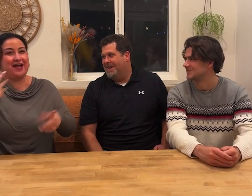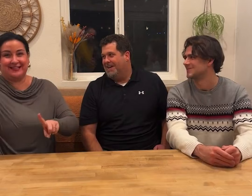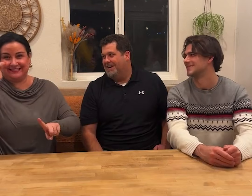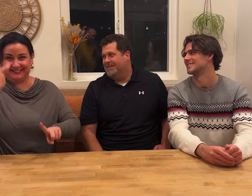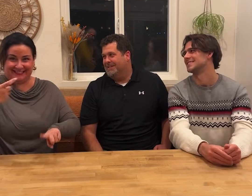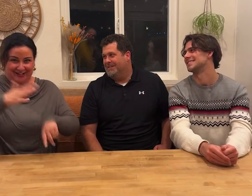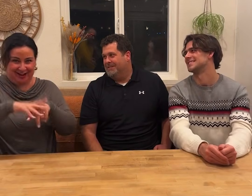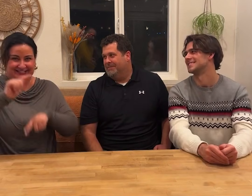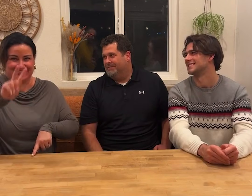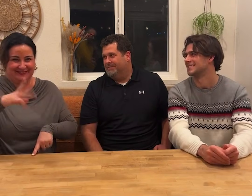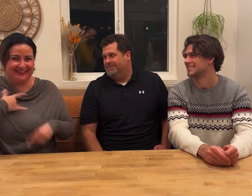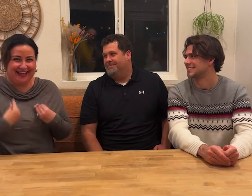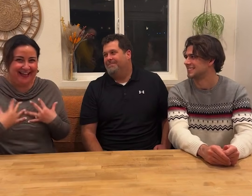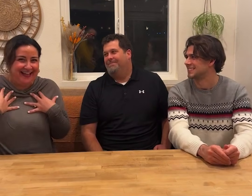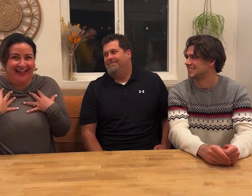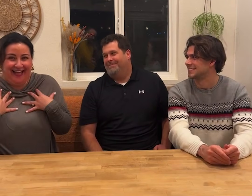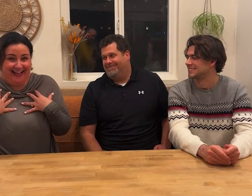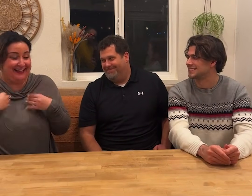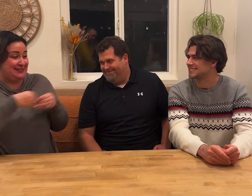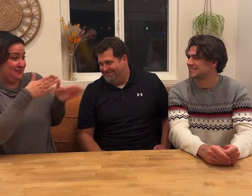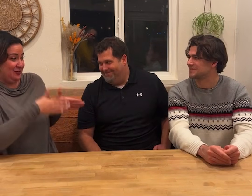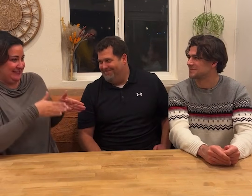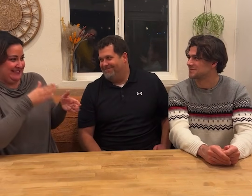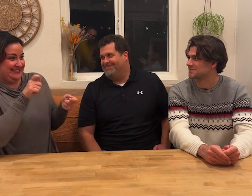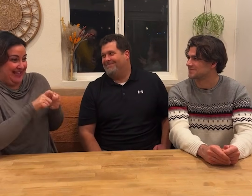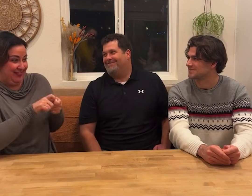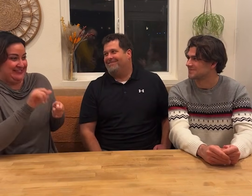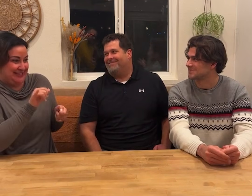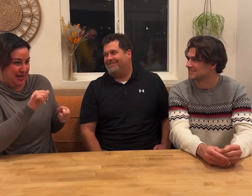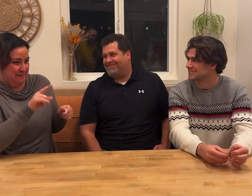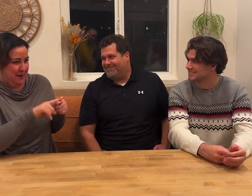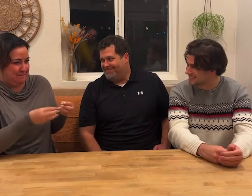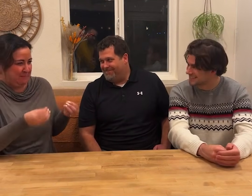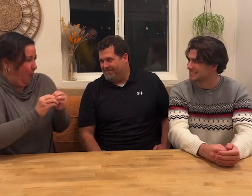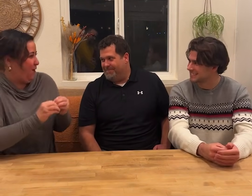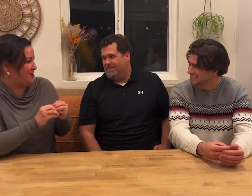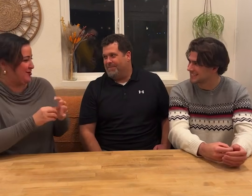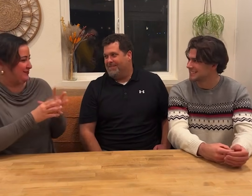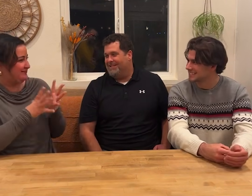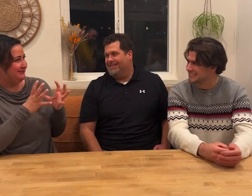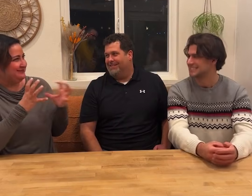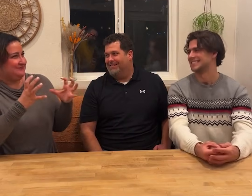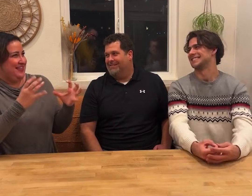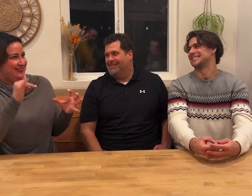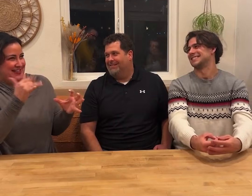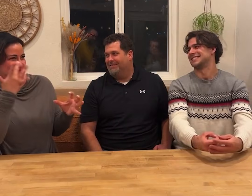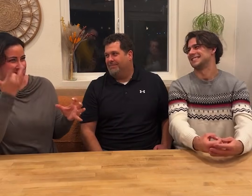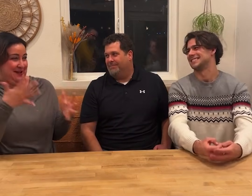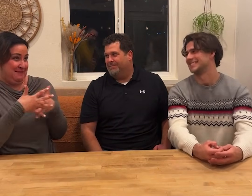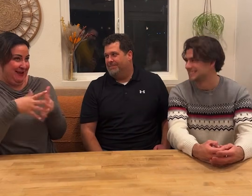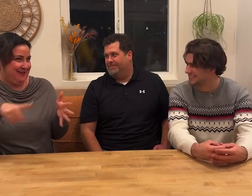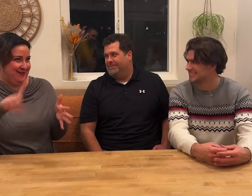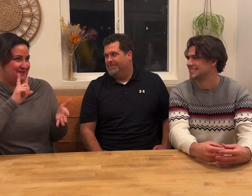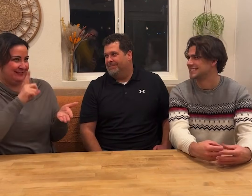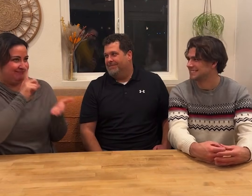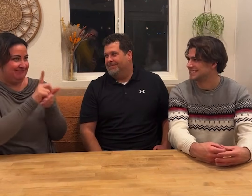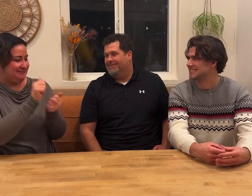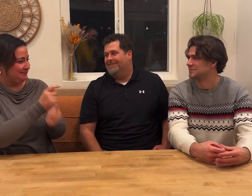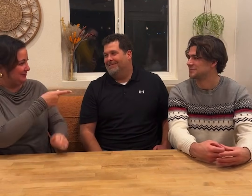feel your energy being here. You know, seeing it on TV and then having you guys in person, it's just electrifying. It really